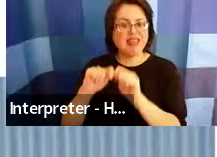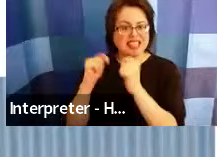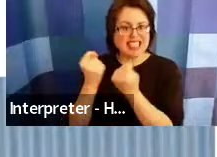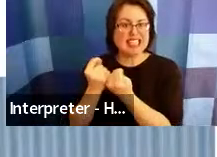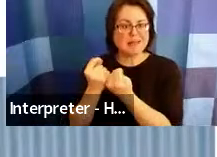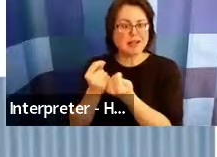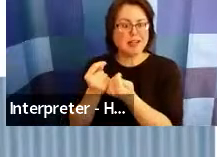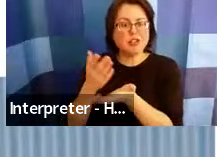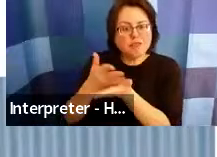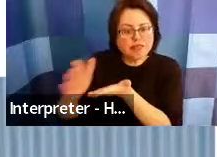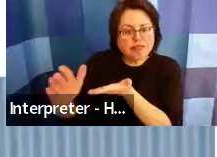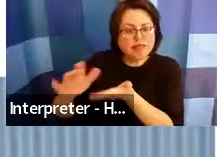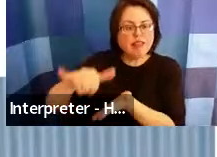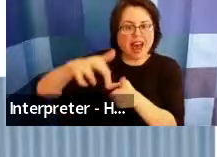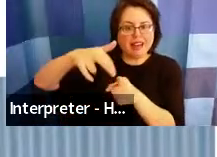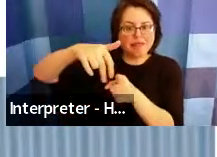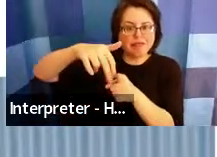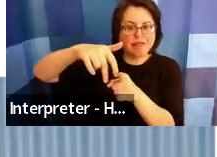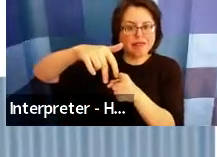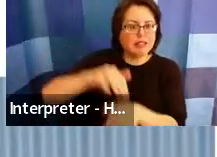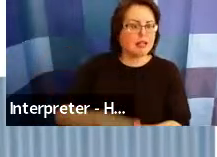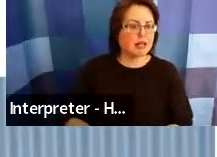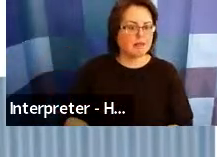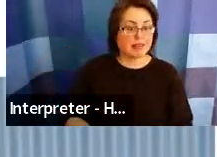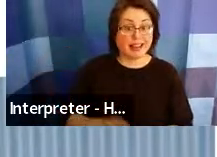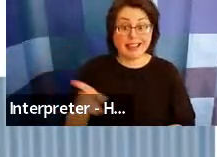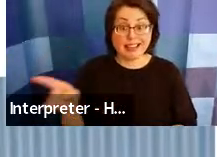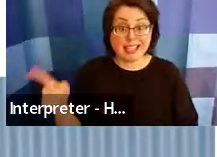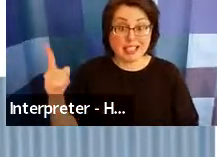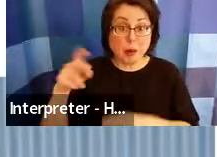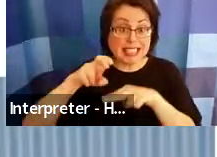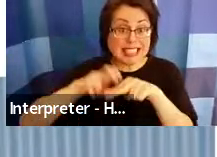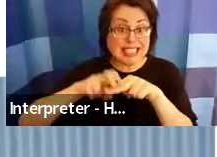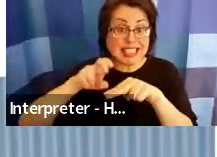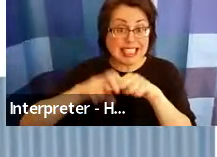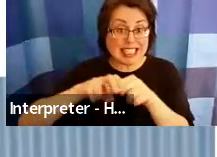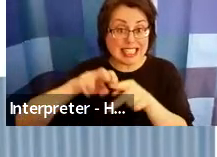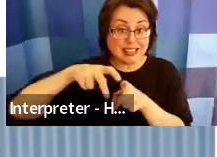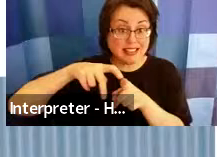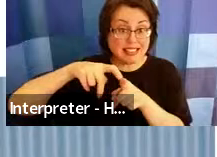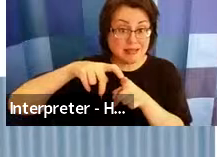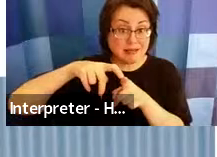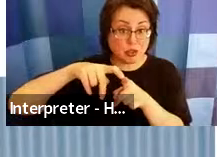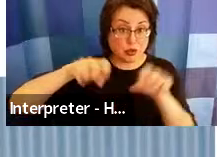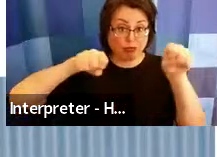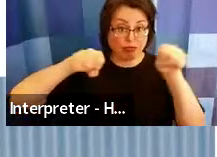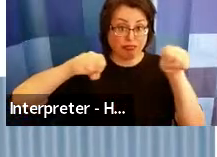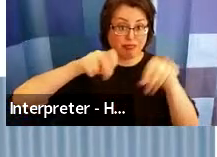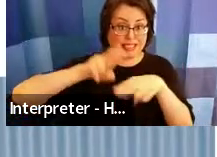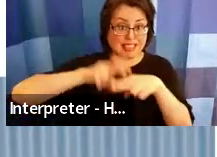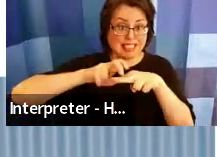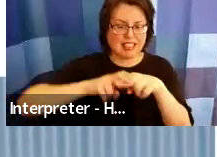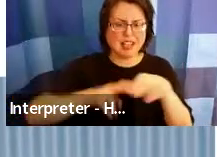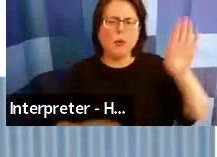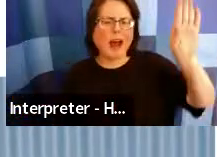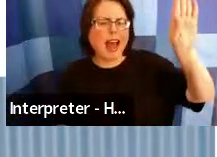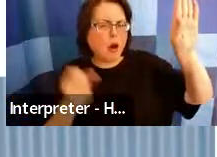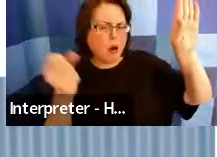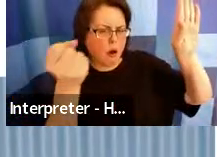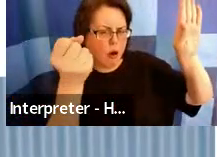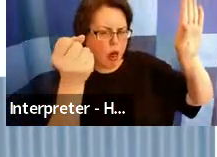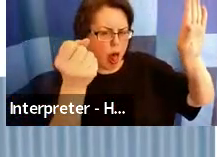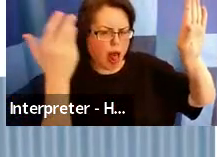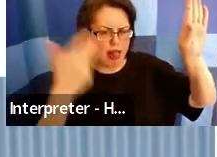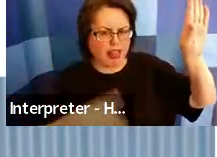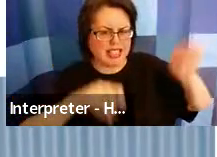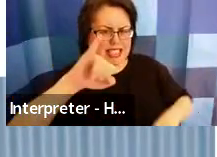next slide, which is about the seated vehicle option. Ted, do you want to kick us off here? Hold on, it's John Tech. Before you jump into this, I